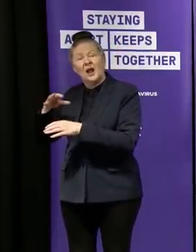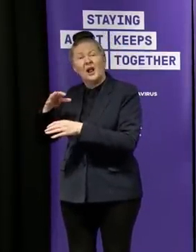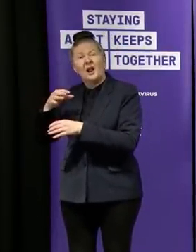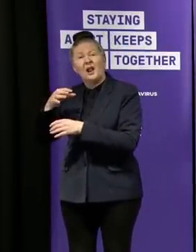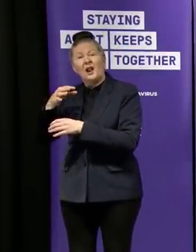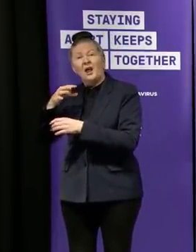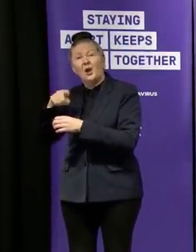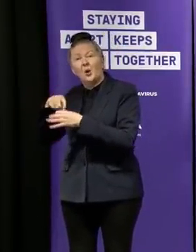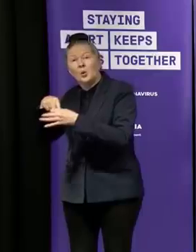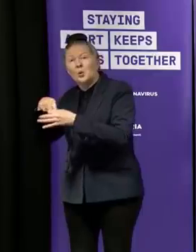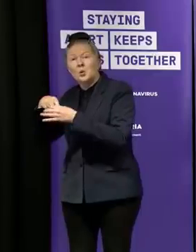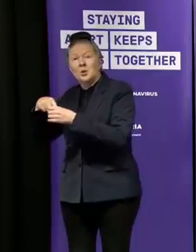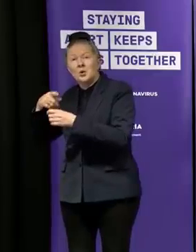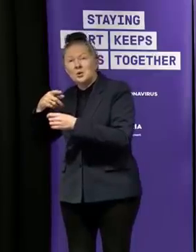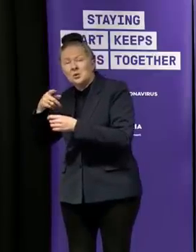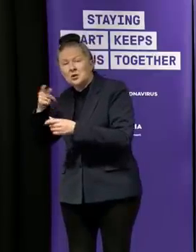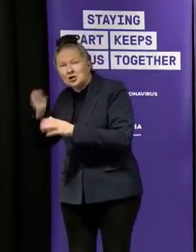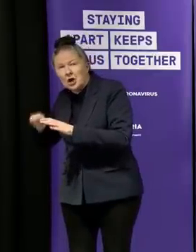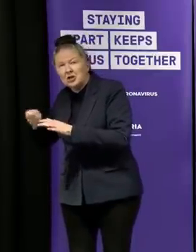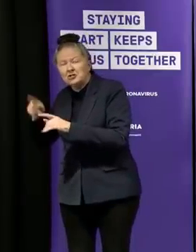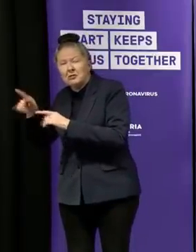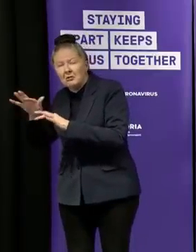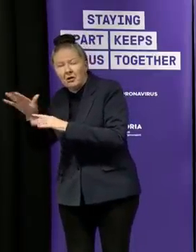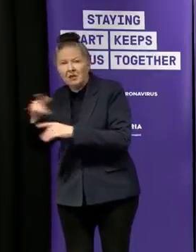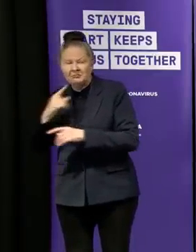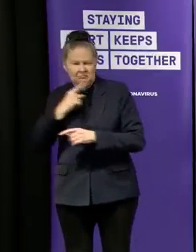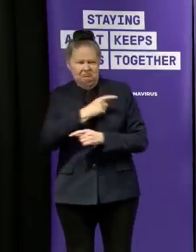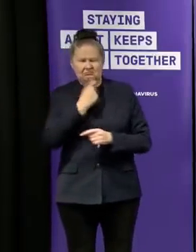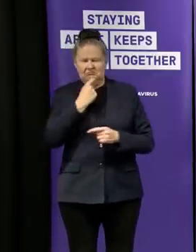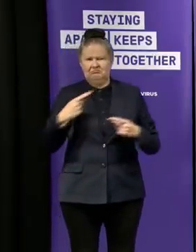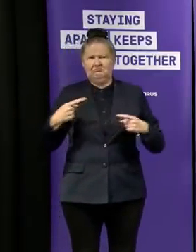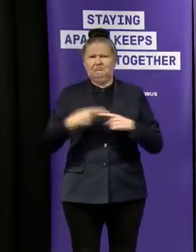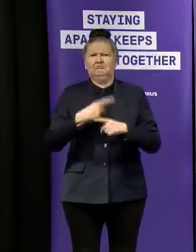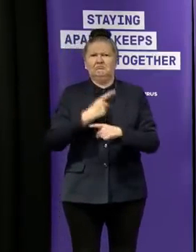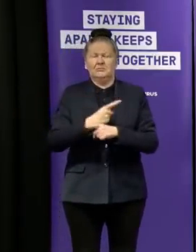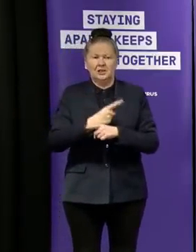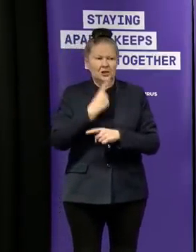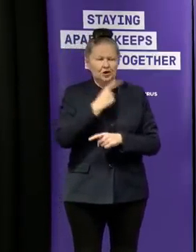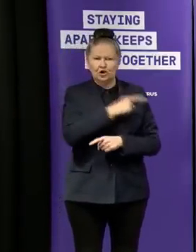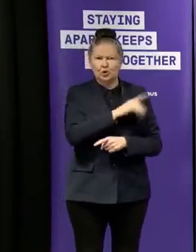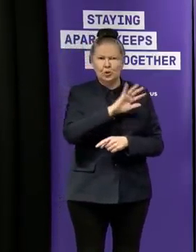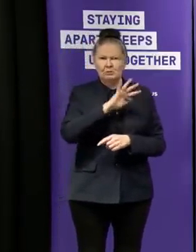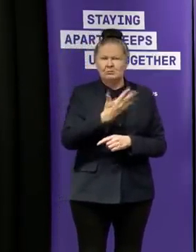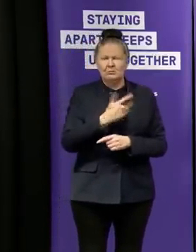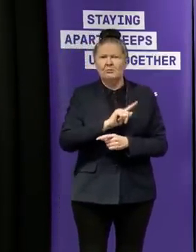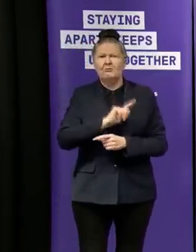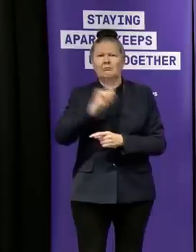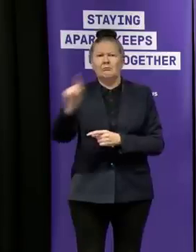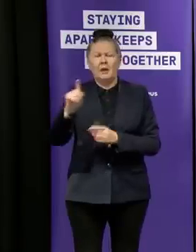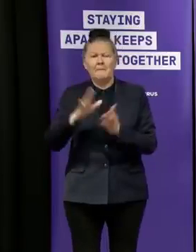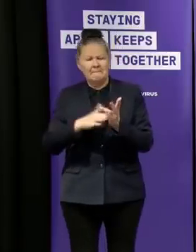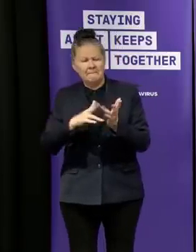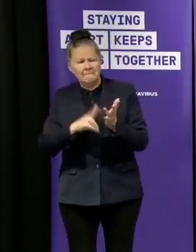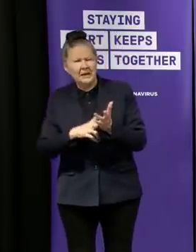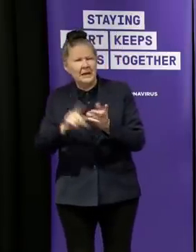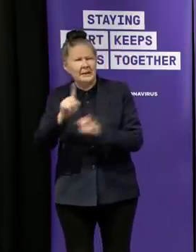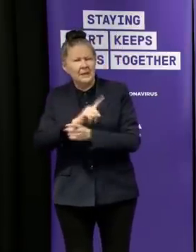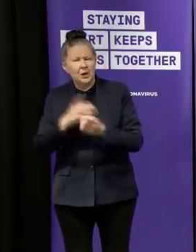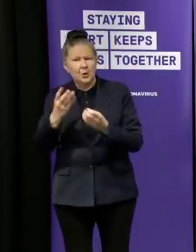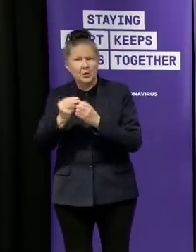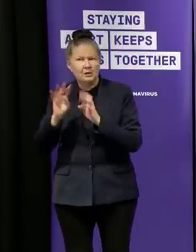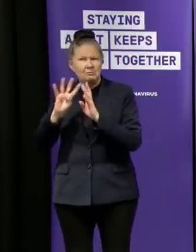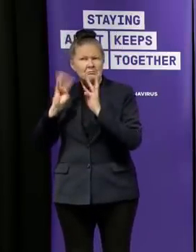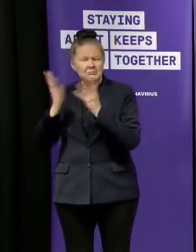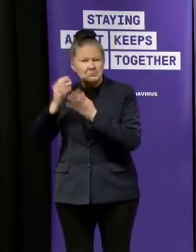security. Then yesterday, as we've just discussed, that you said you weren't at Monday's meeting with health experts where New Zealand travel